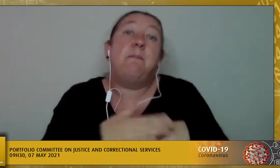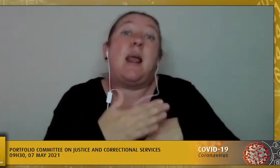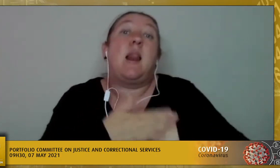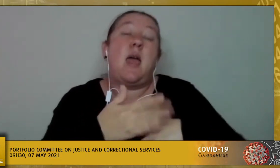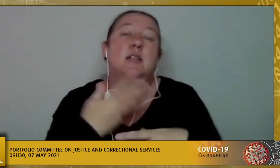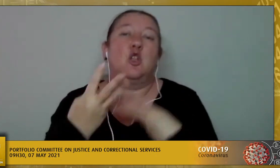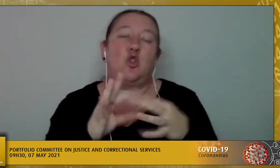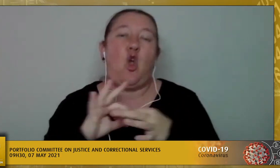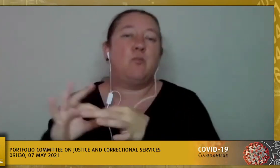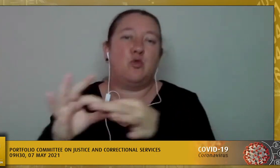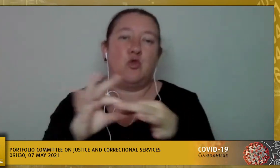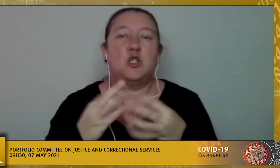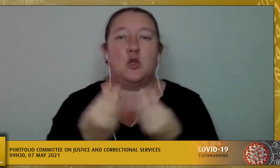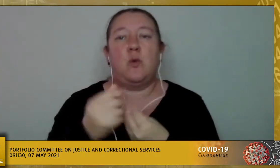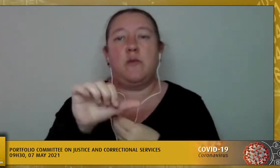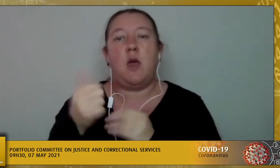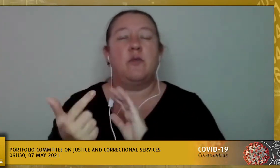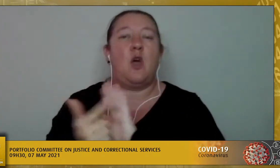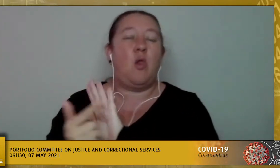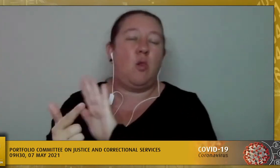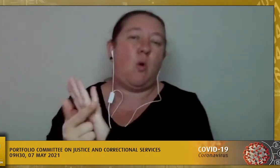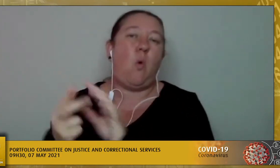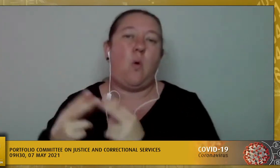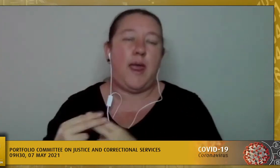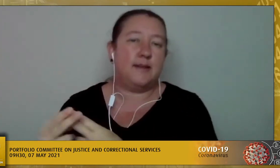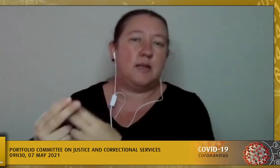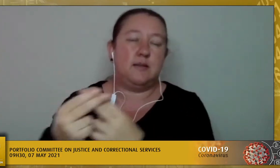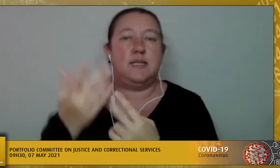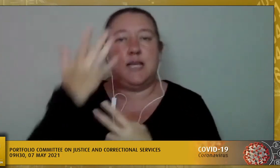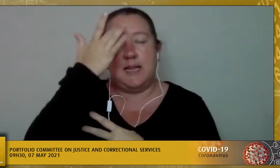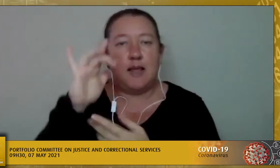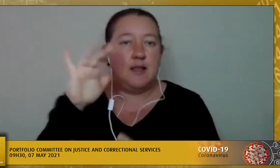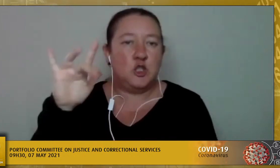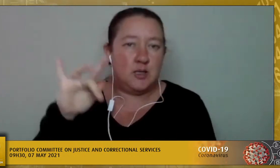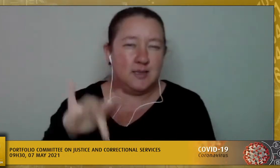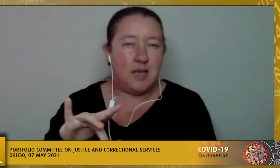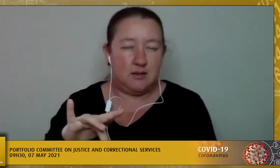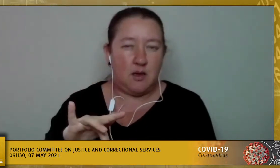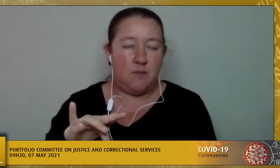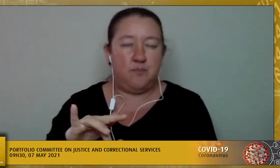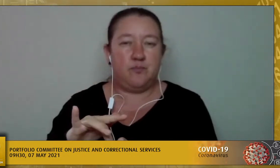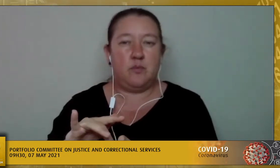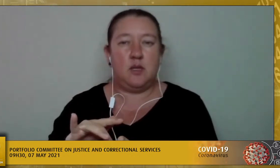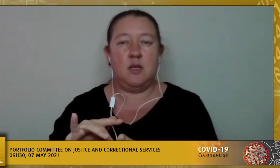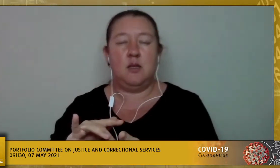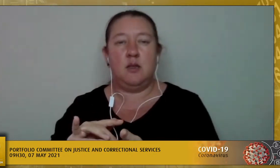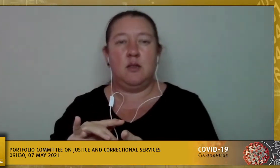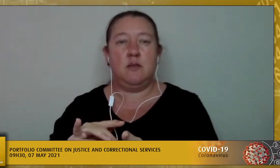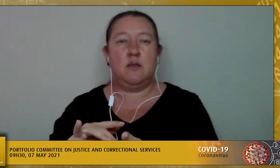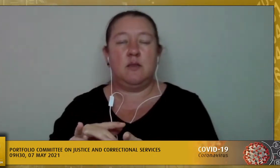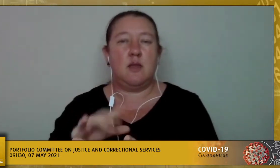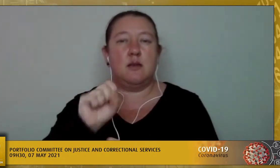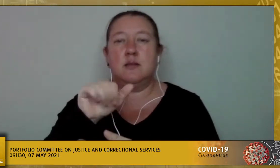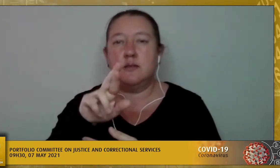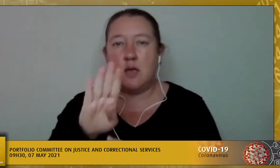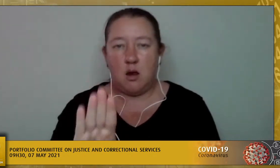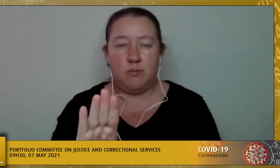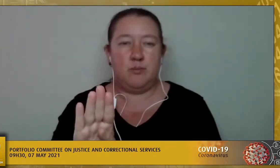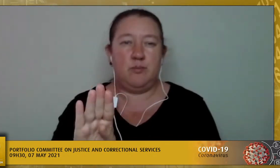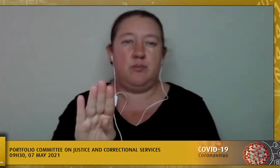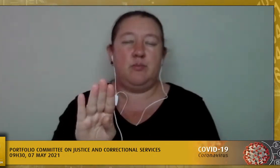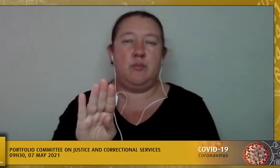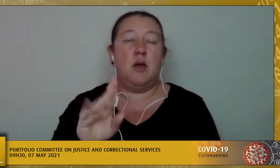with other law entities Intelligence Center um there's essay Reserve Bank